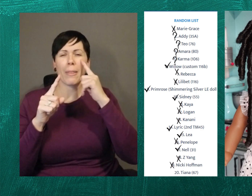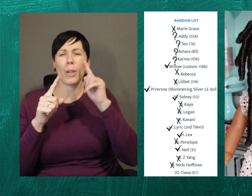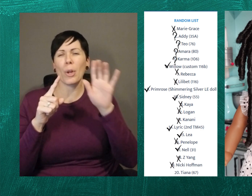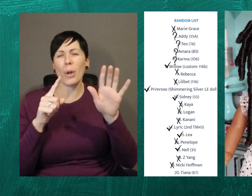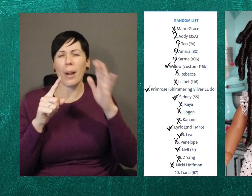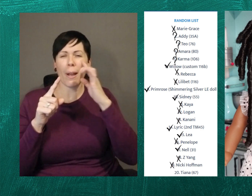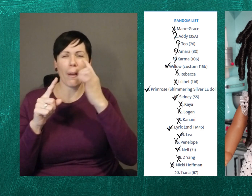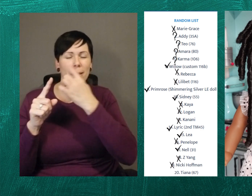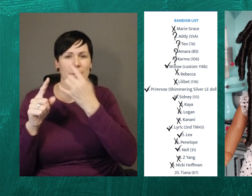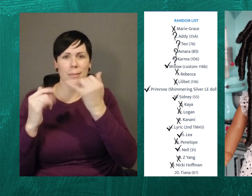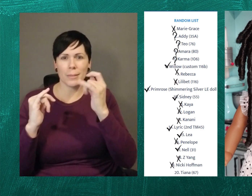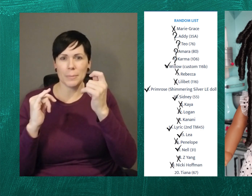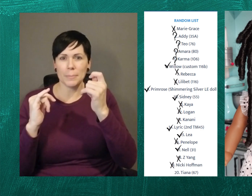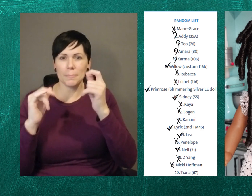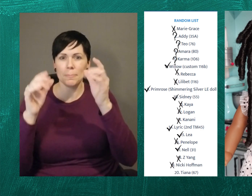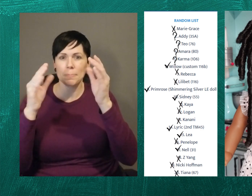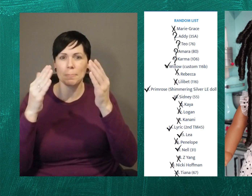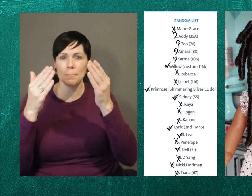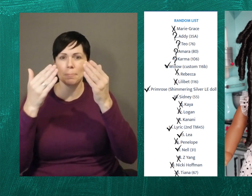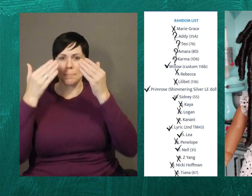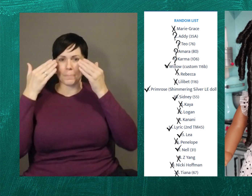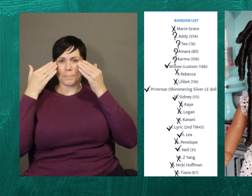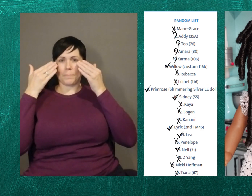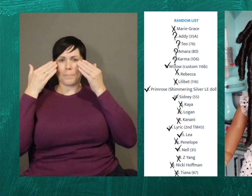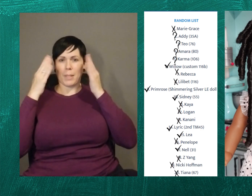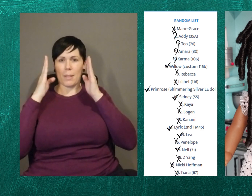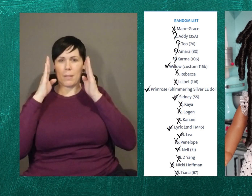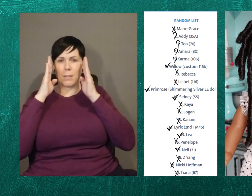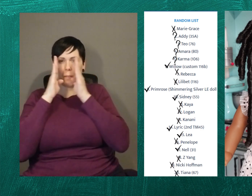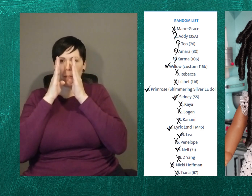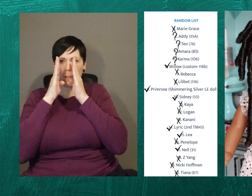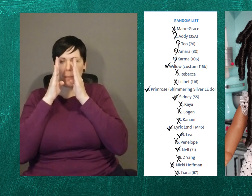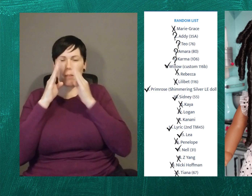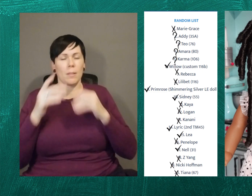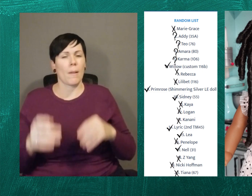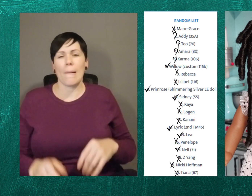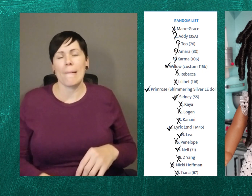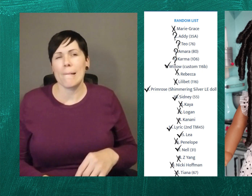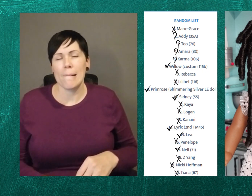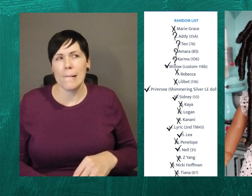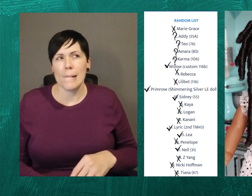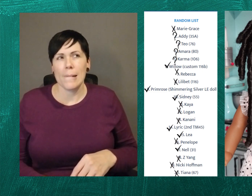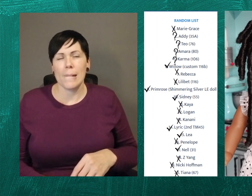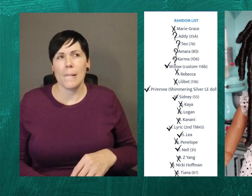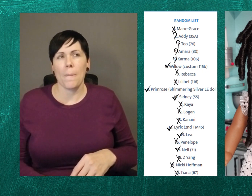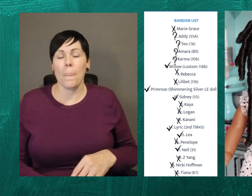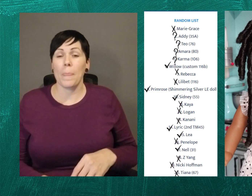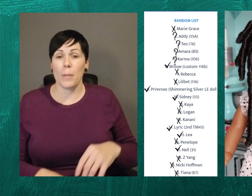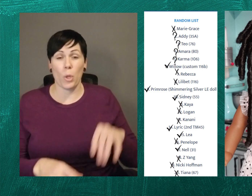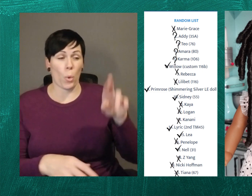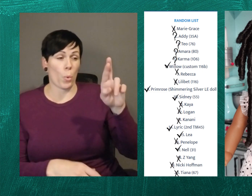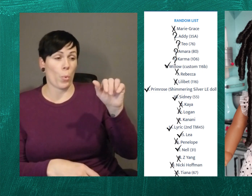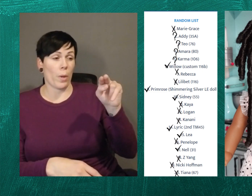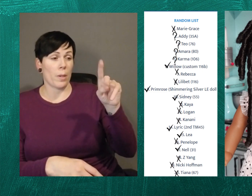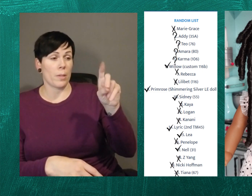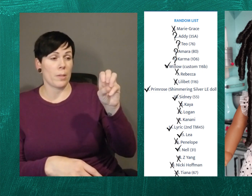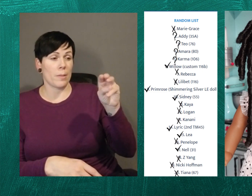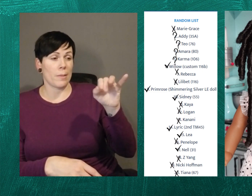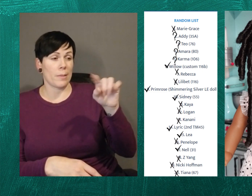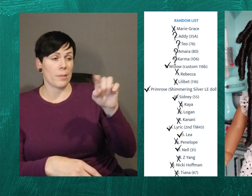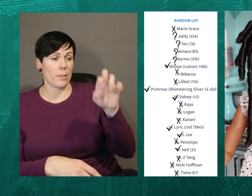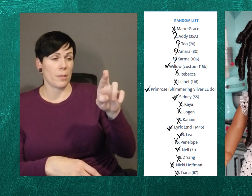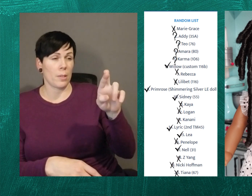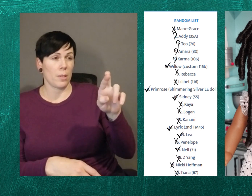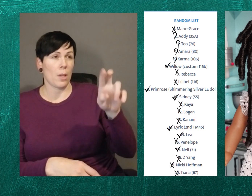set eyes, so probably not. So the randomizer, looking at this list, I'm just going to kind of pause and